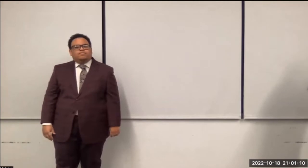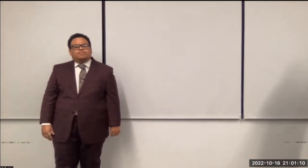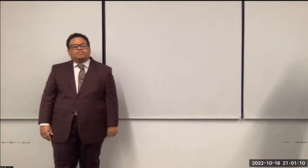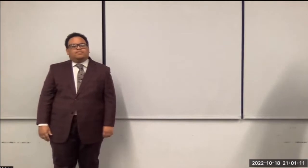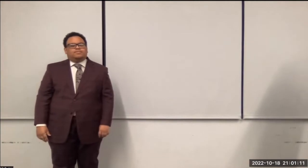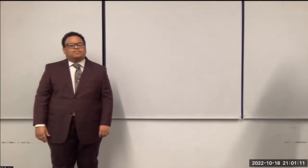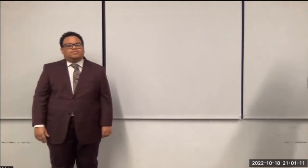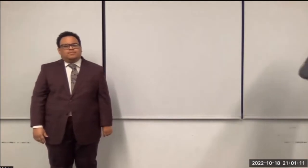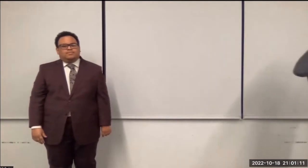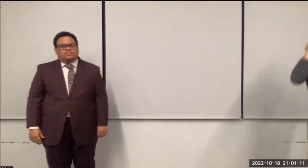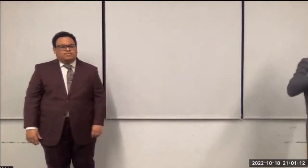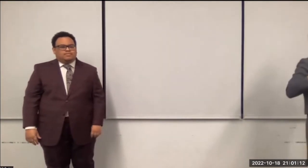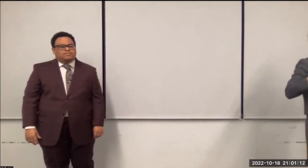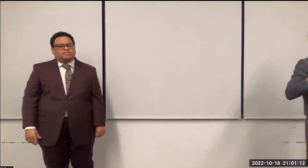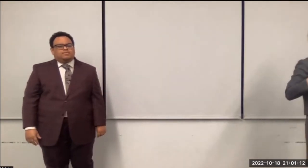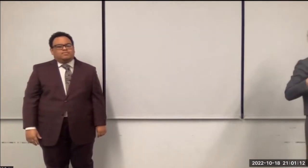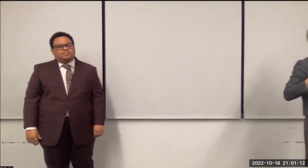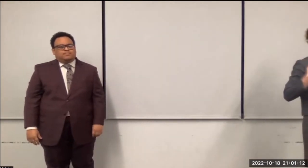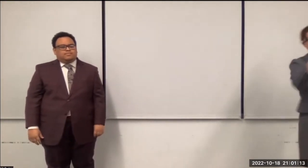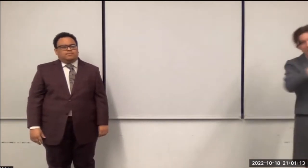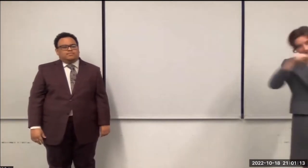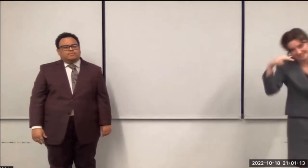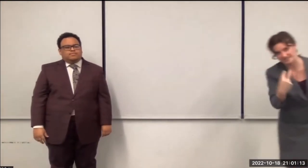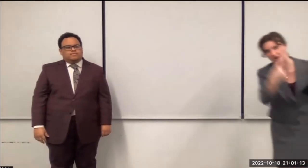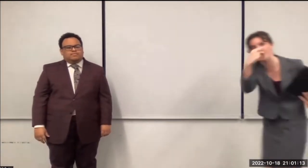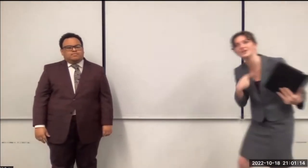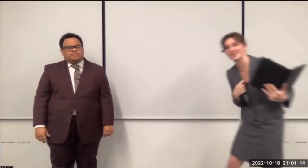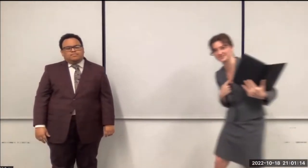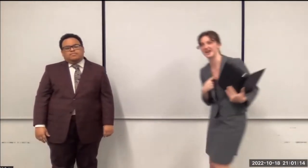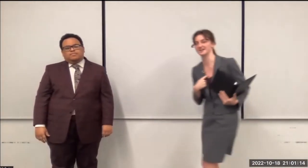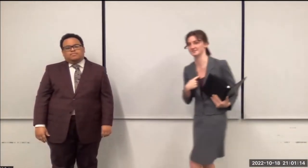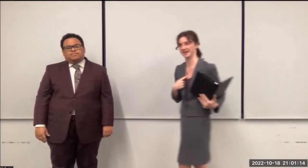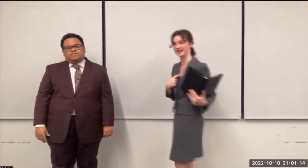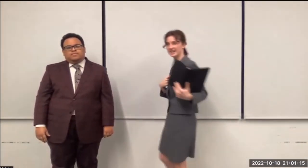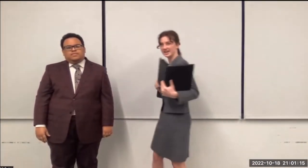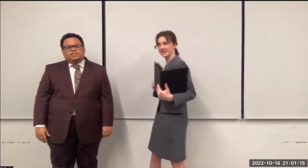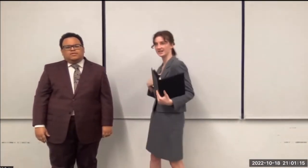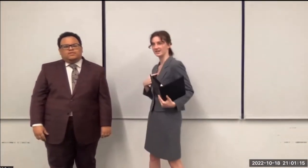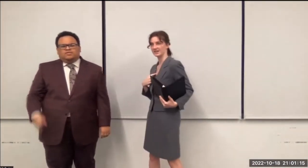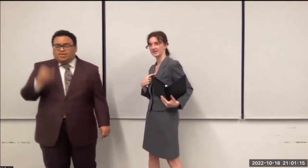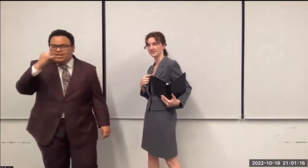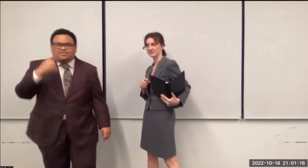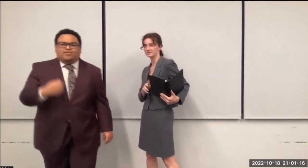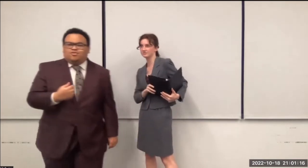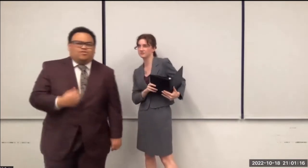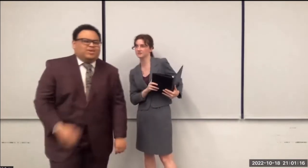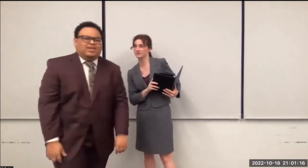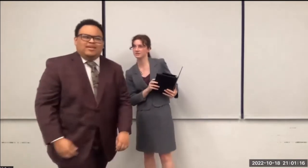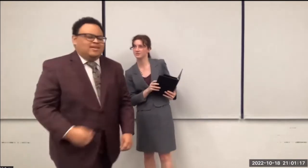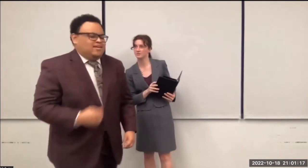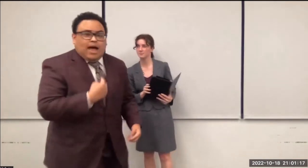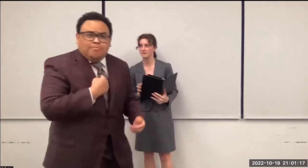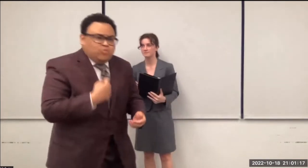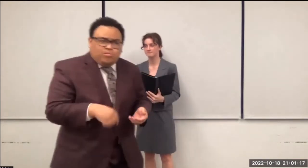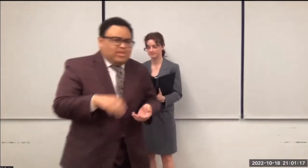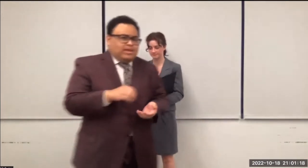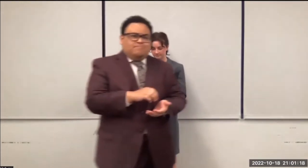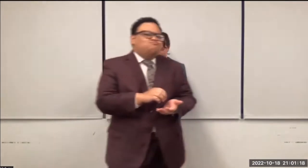To those that know me, you're about to see a whole other side of me. To those that don't know me, I'm normally a